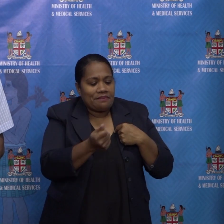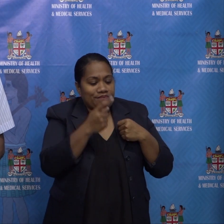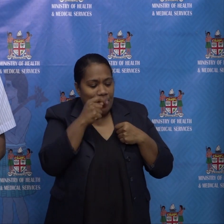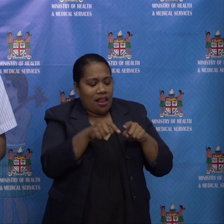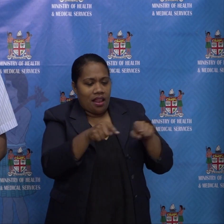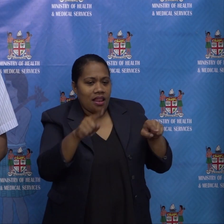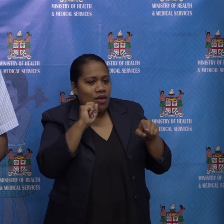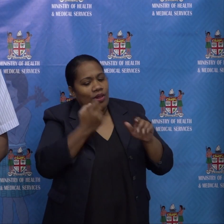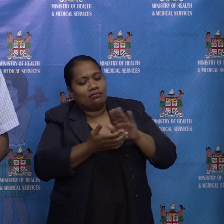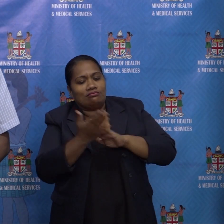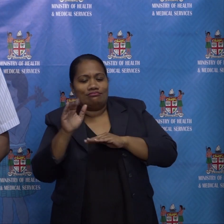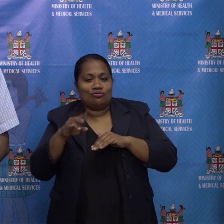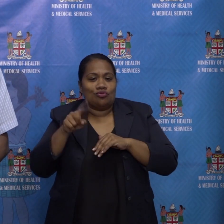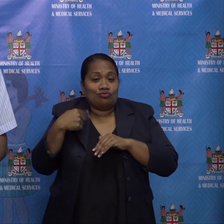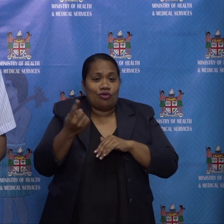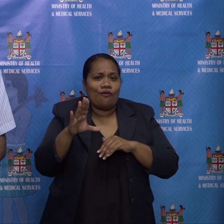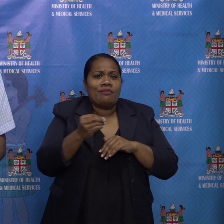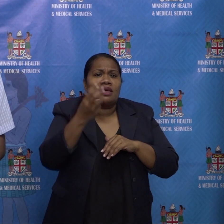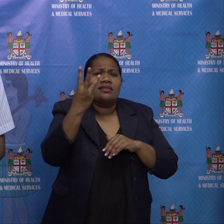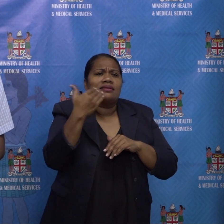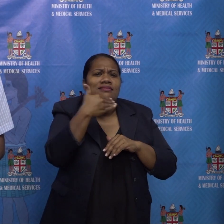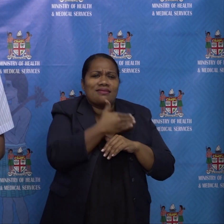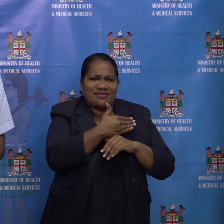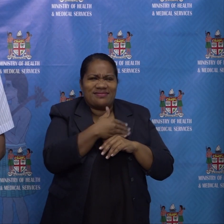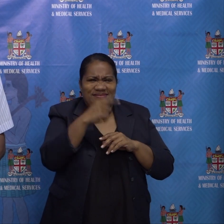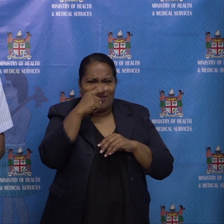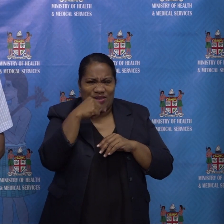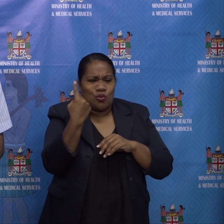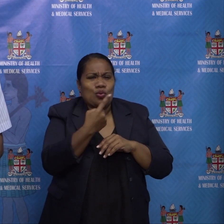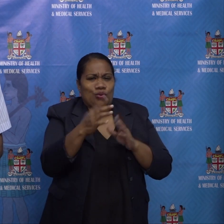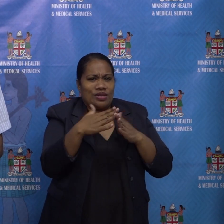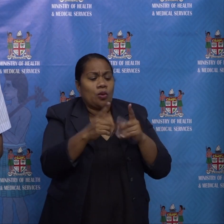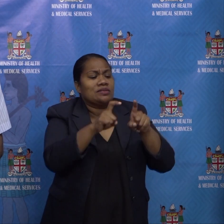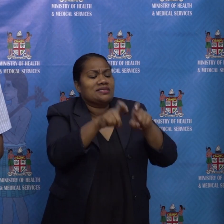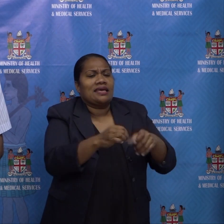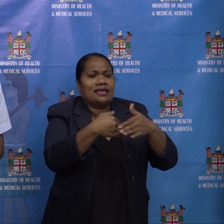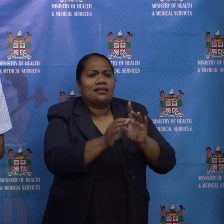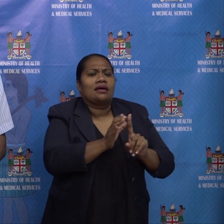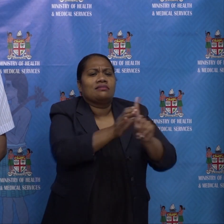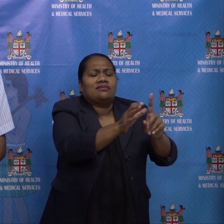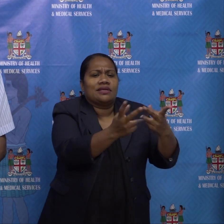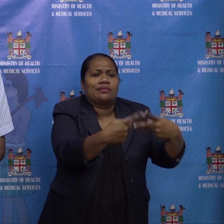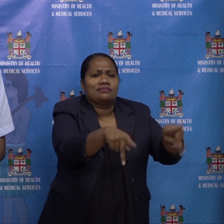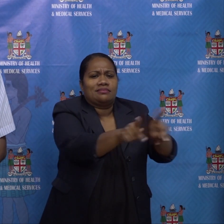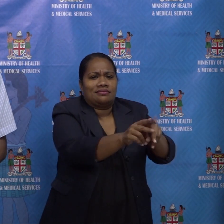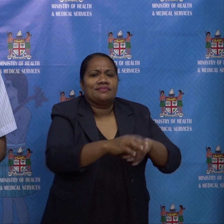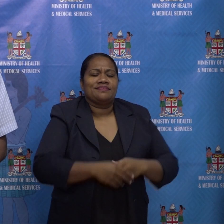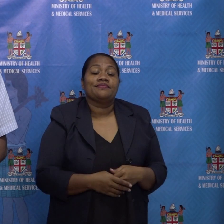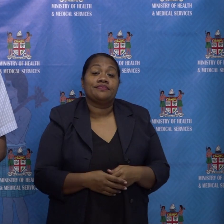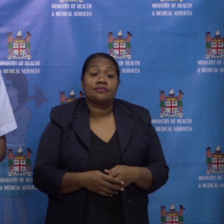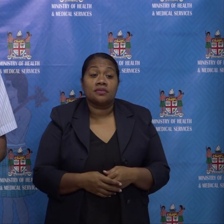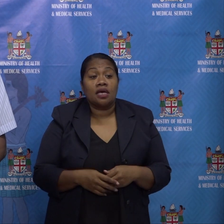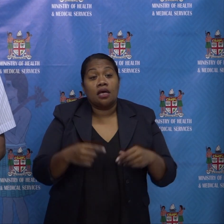the 300 plus repats that are currently staying in the quarantine facility. Just to